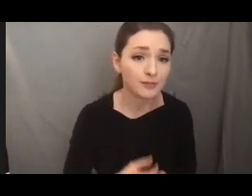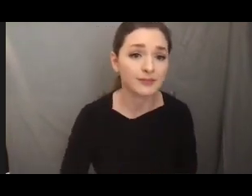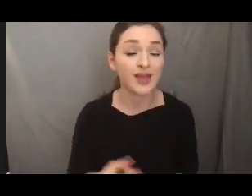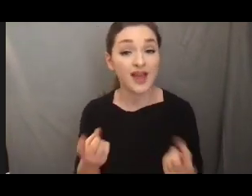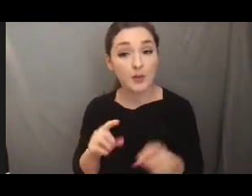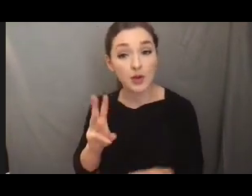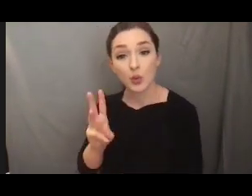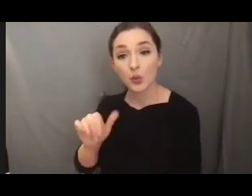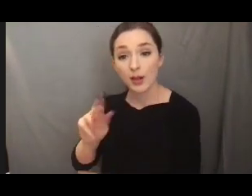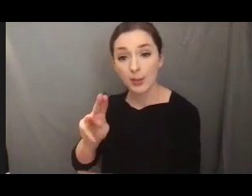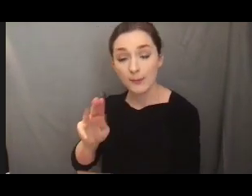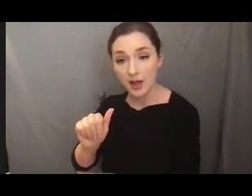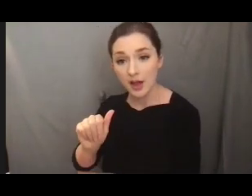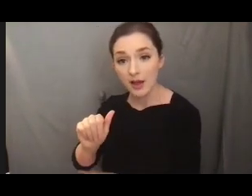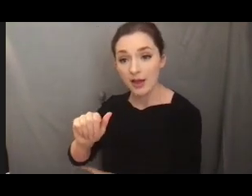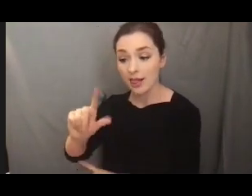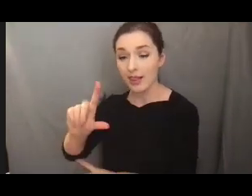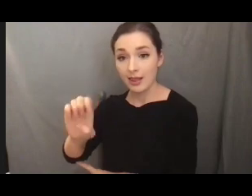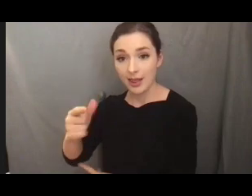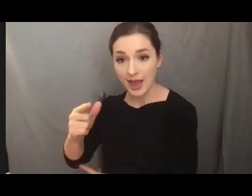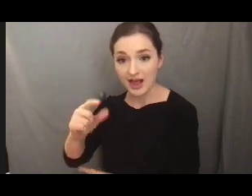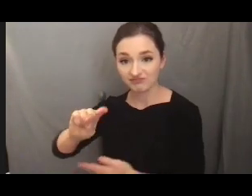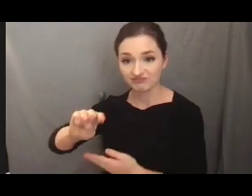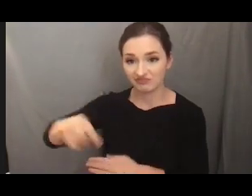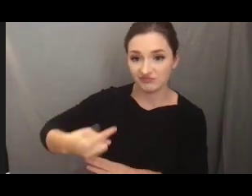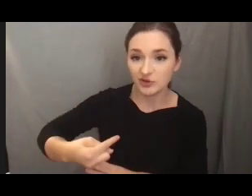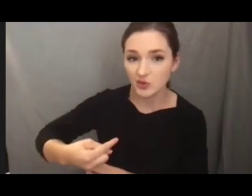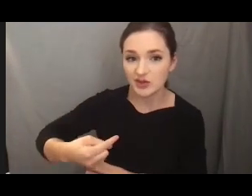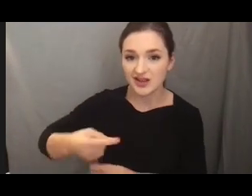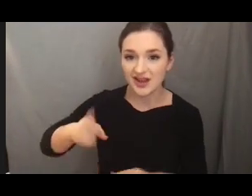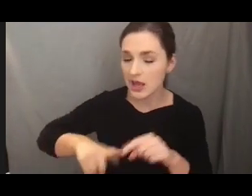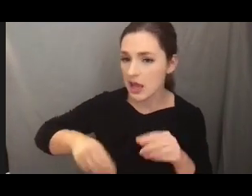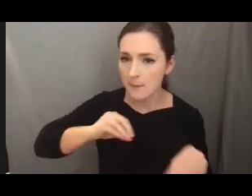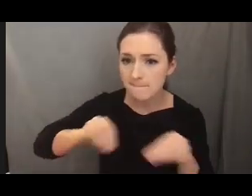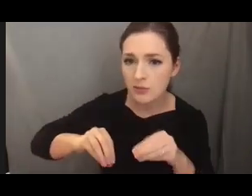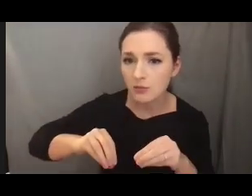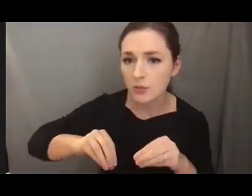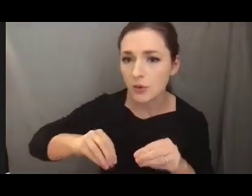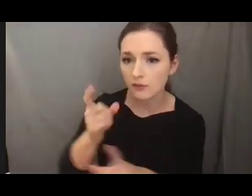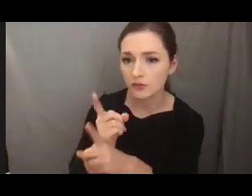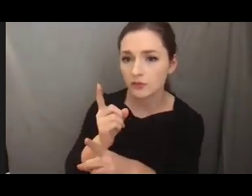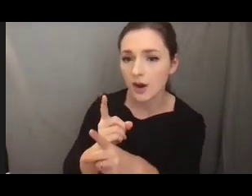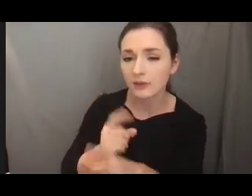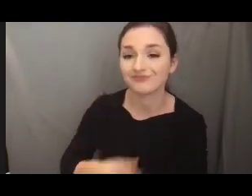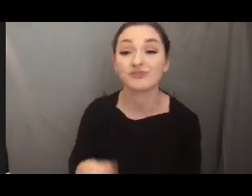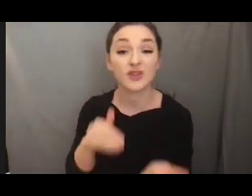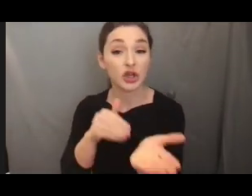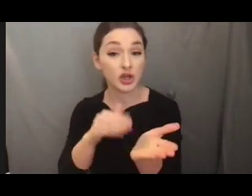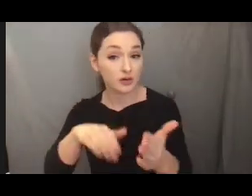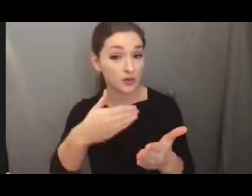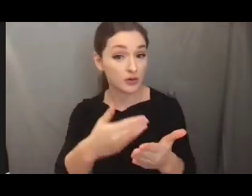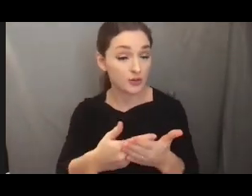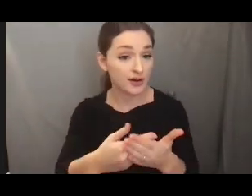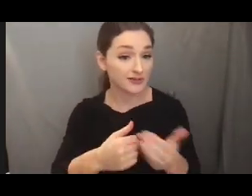back. Not even Wilma's mother knew what was wrong. Her doctor came to see her then. Besides scarlet fever, he